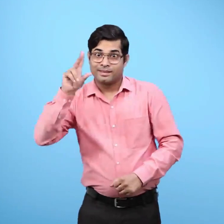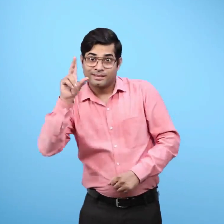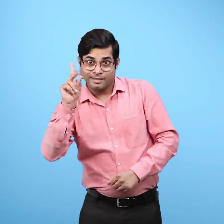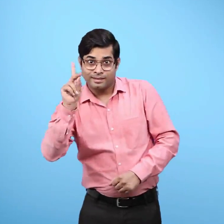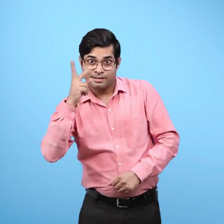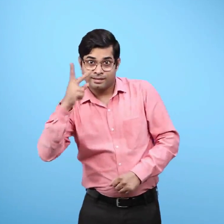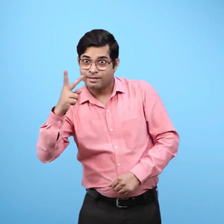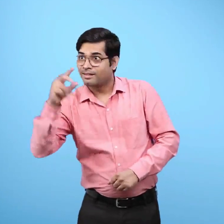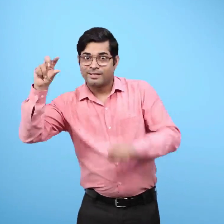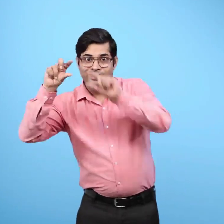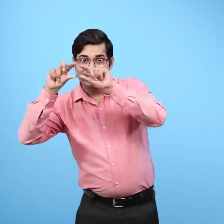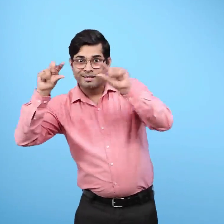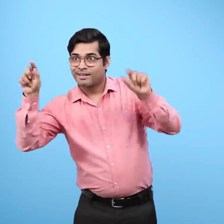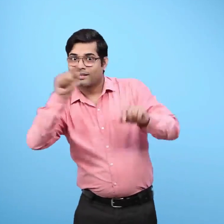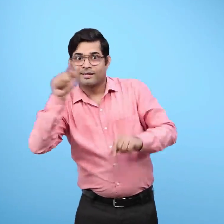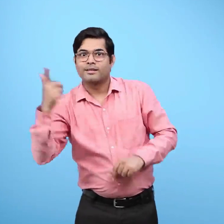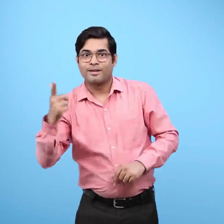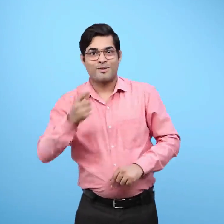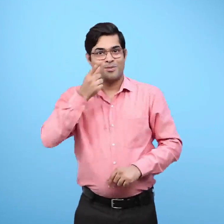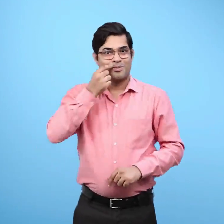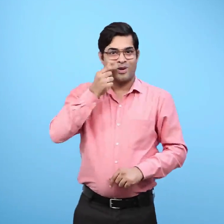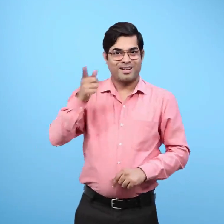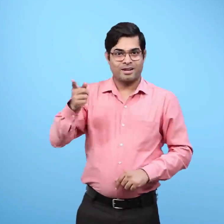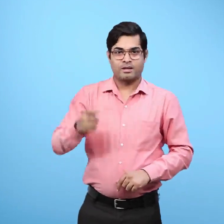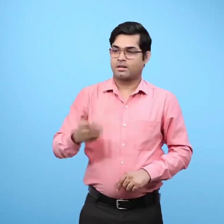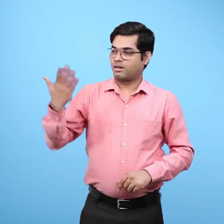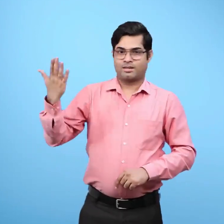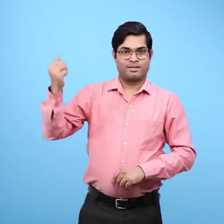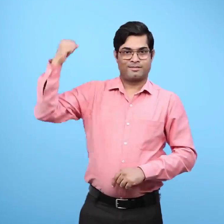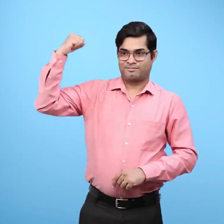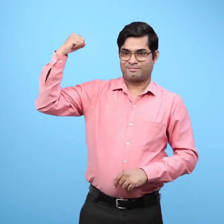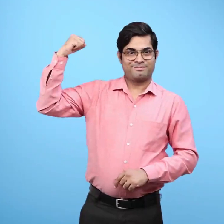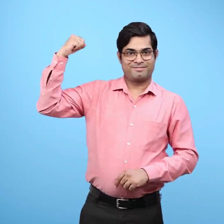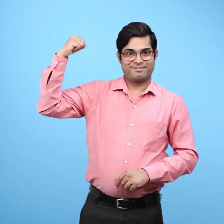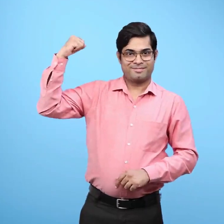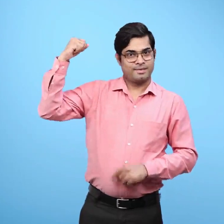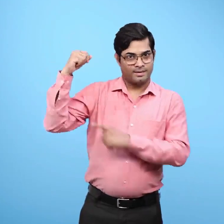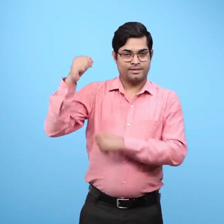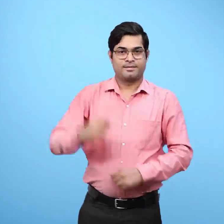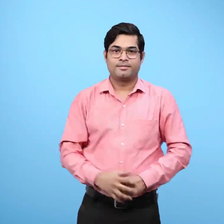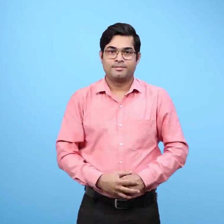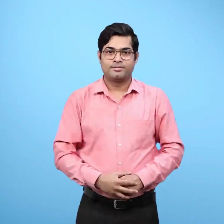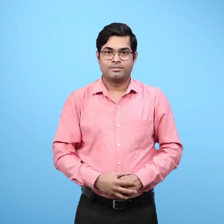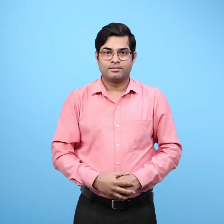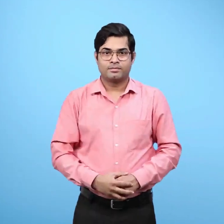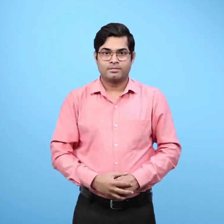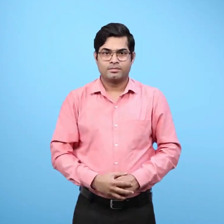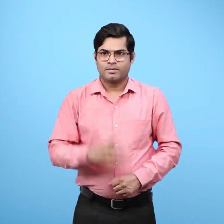In the second row of the first column, we have a person who has a folded elbow. You have